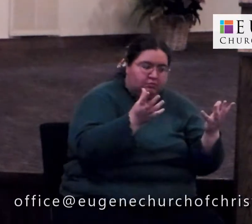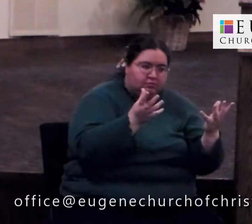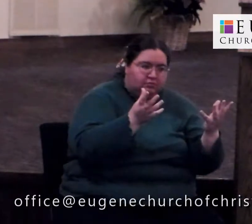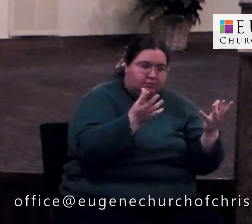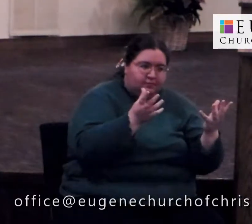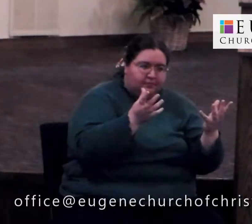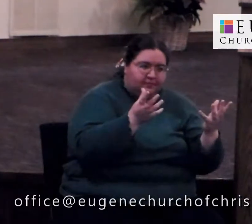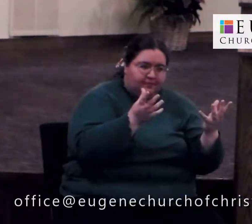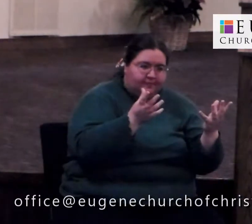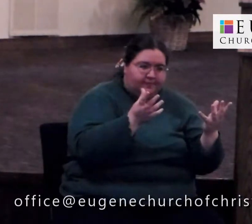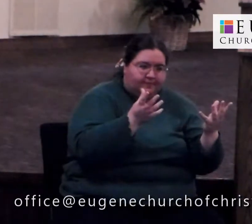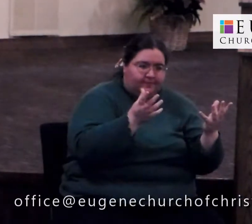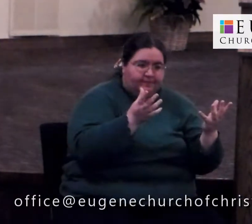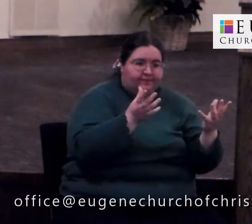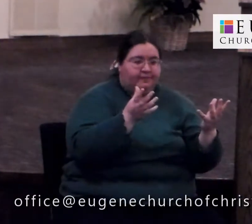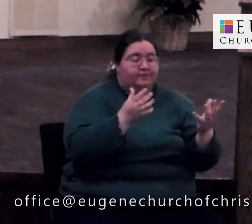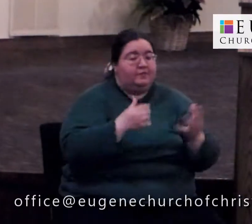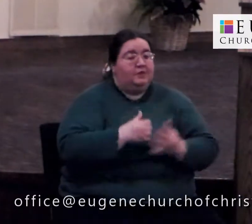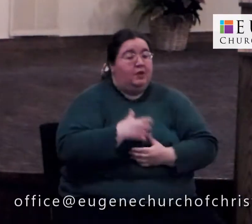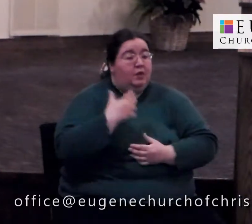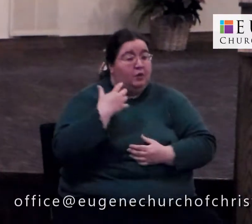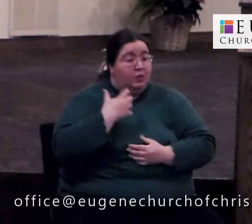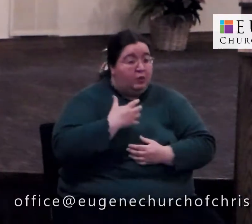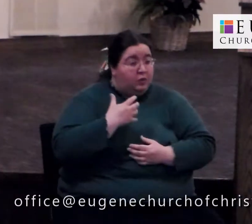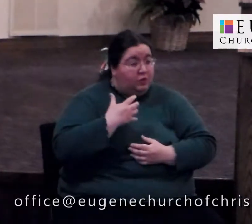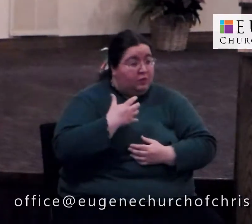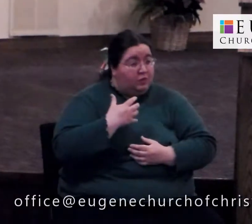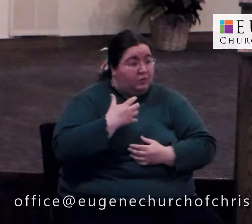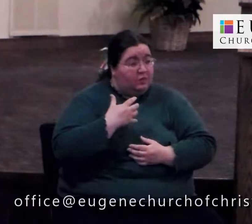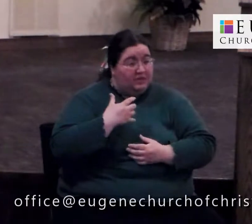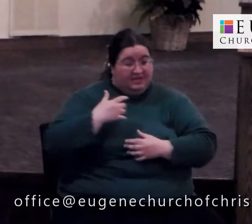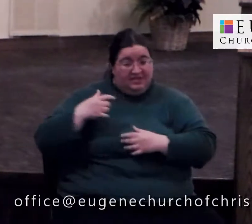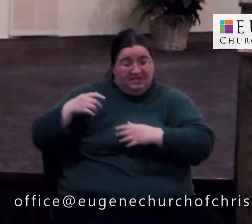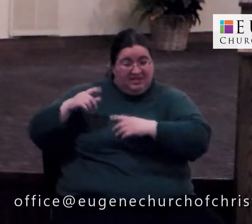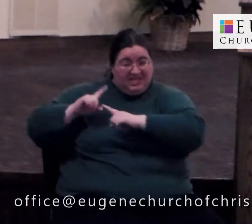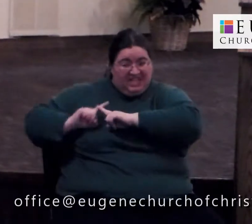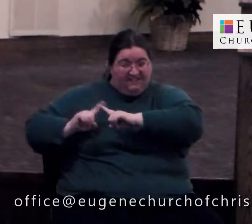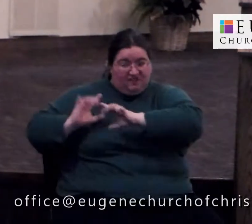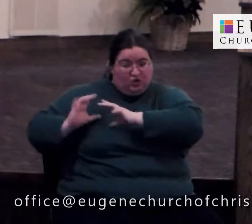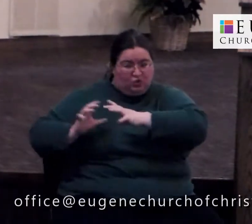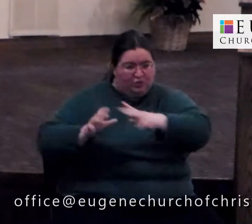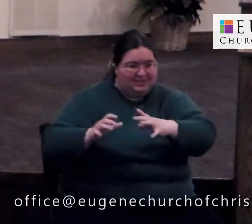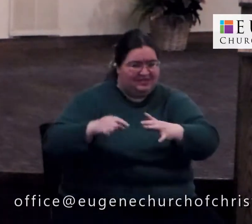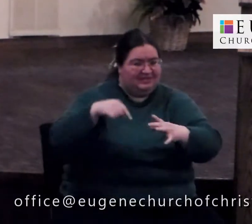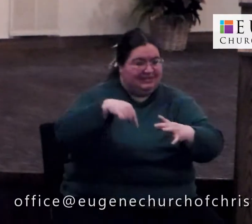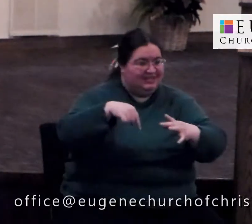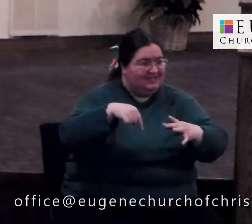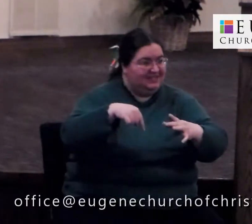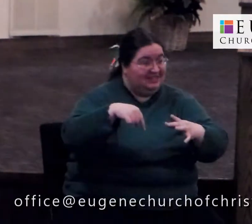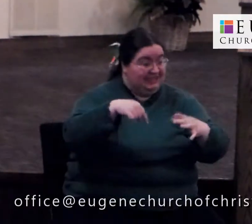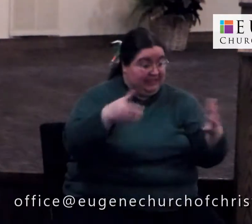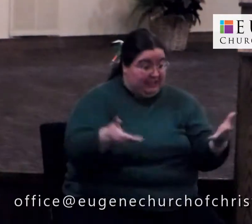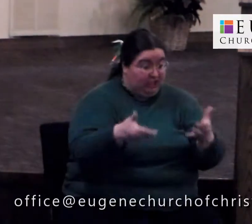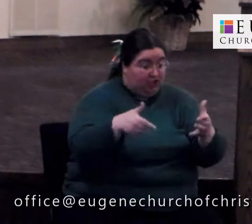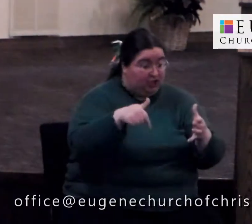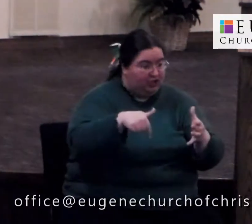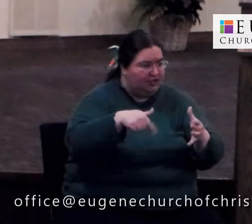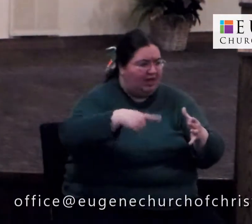that have tried so hard to make me a part of what they were doing. I have always been involved in what's going on, and you will